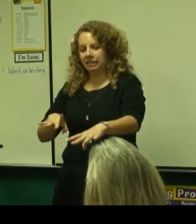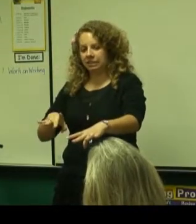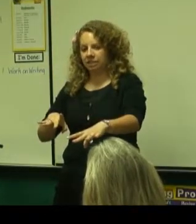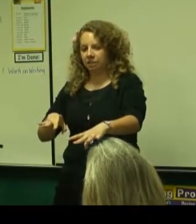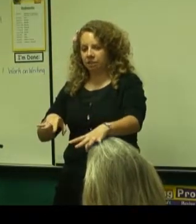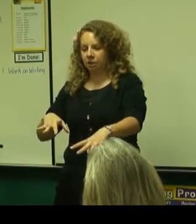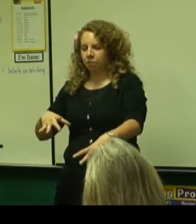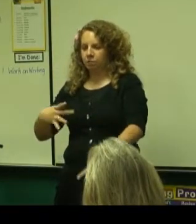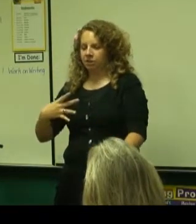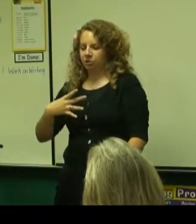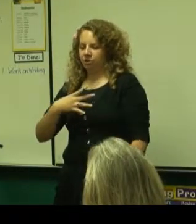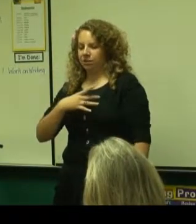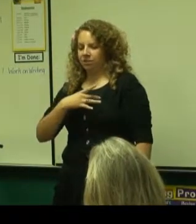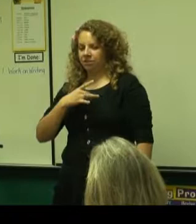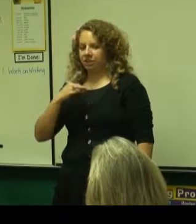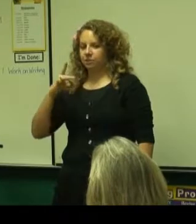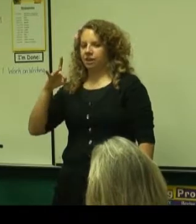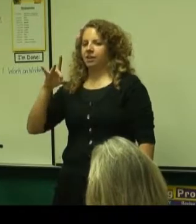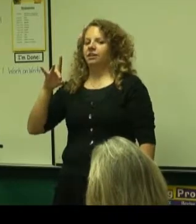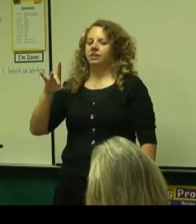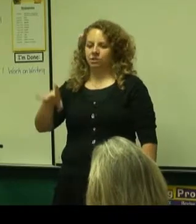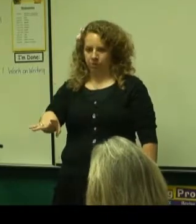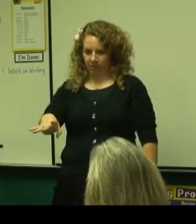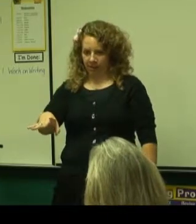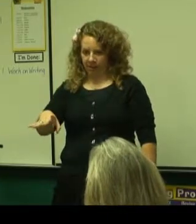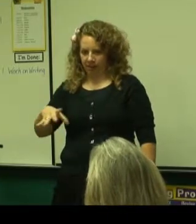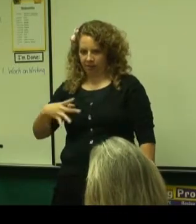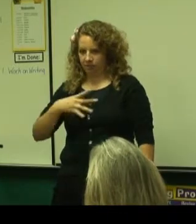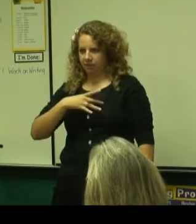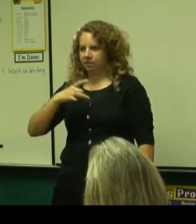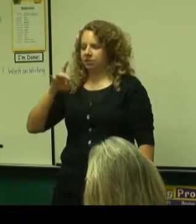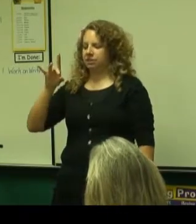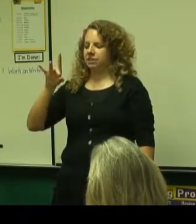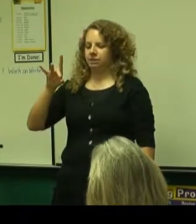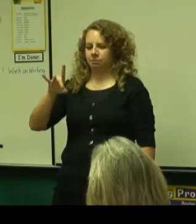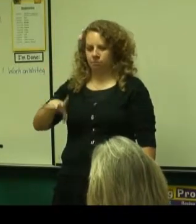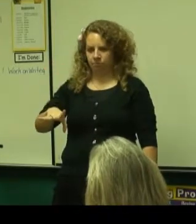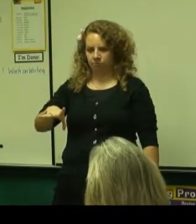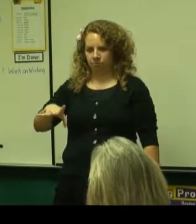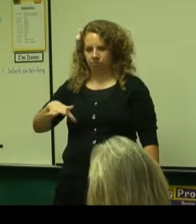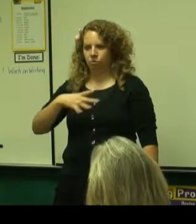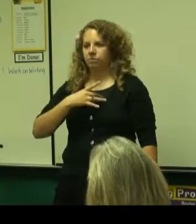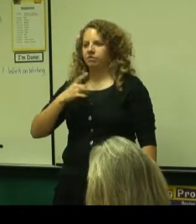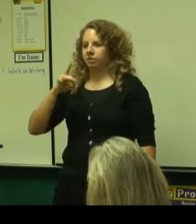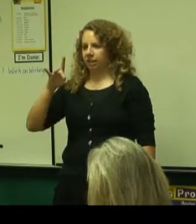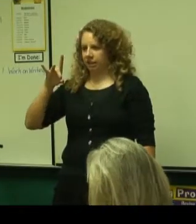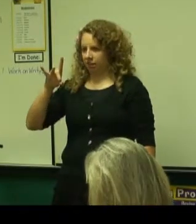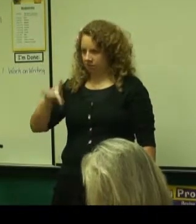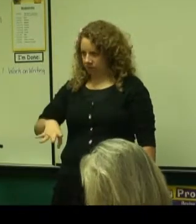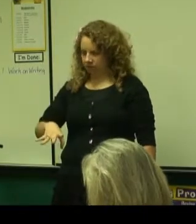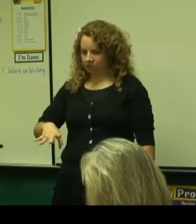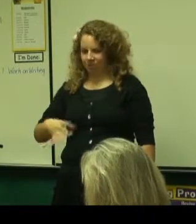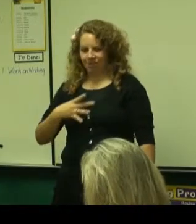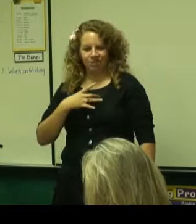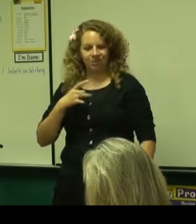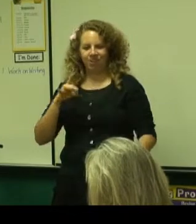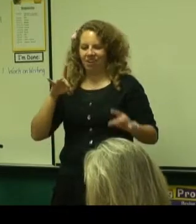hate. But if you did it this way, it's don't like. But it's still the same movement of flipping it up. So